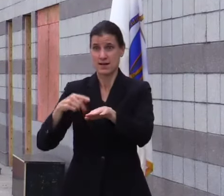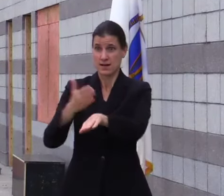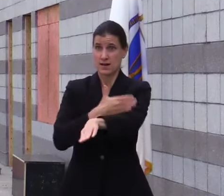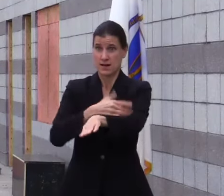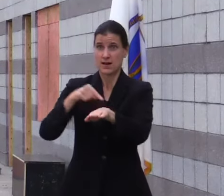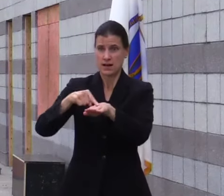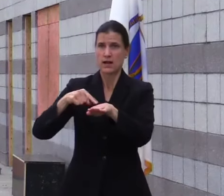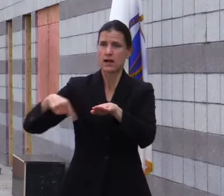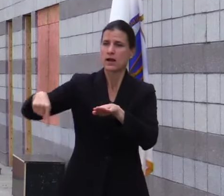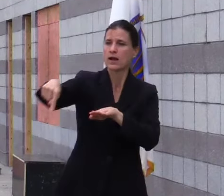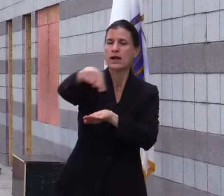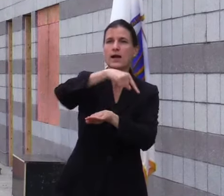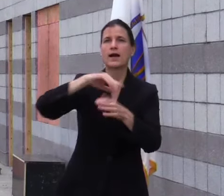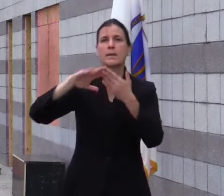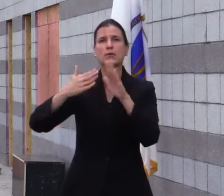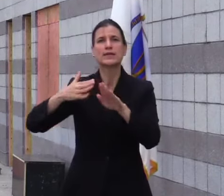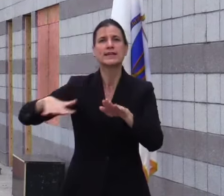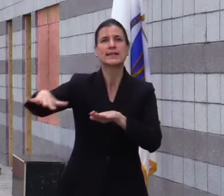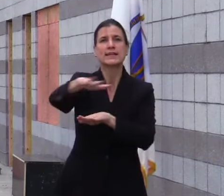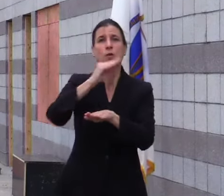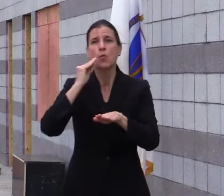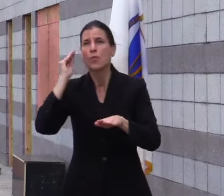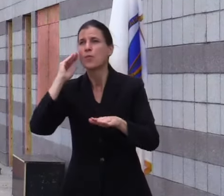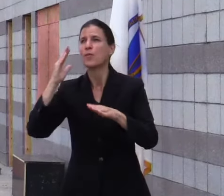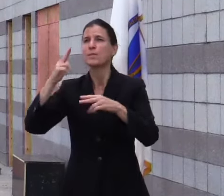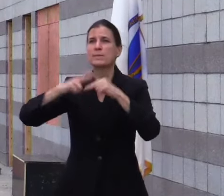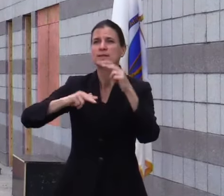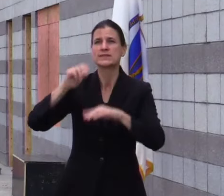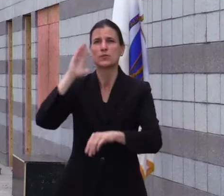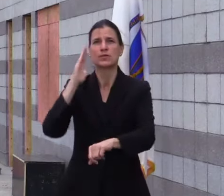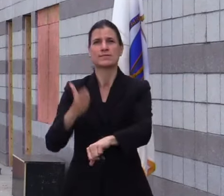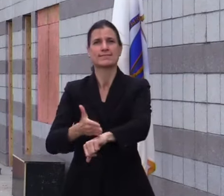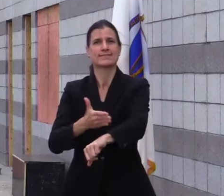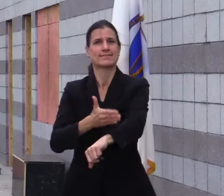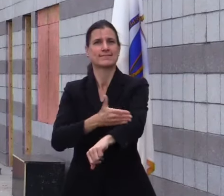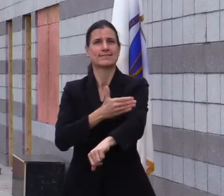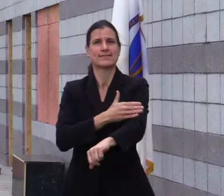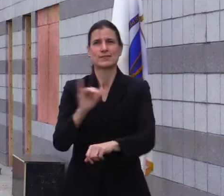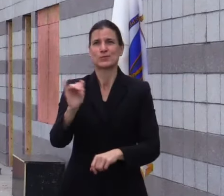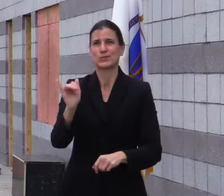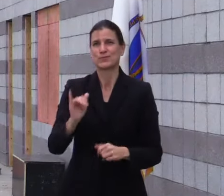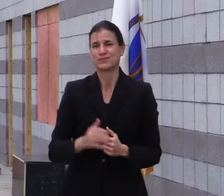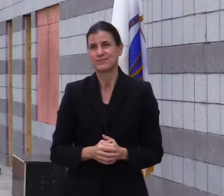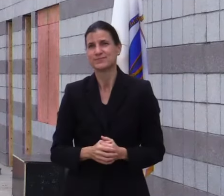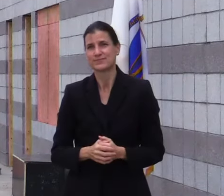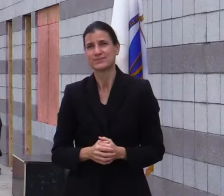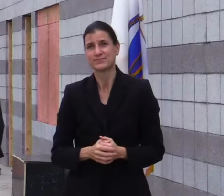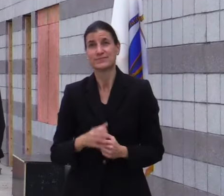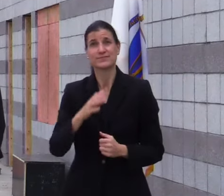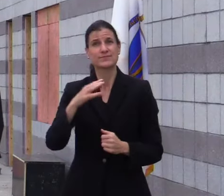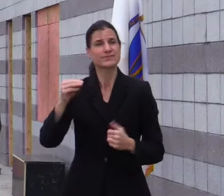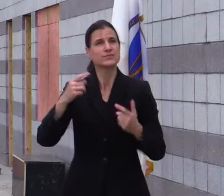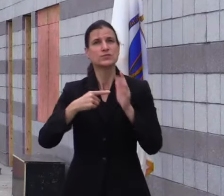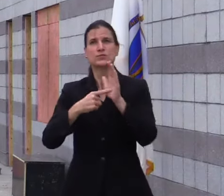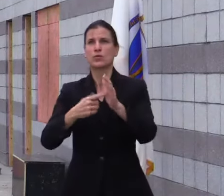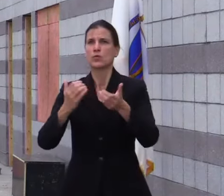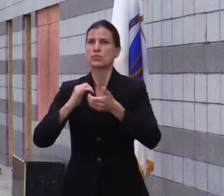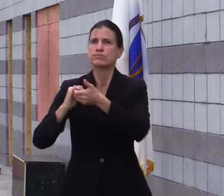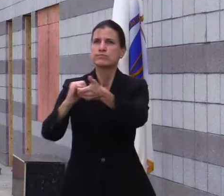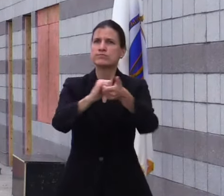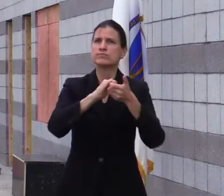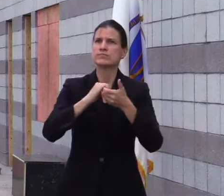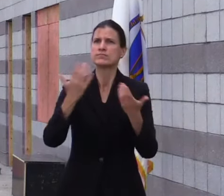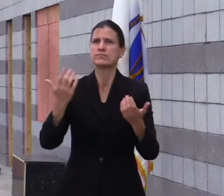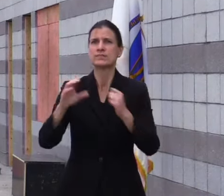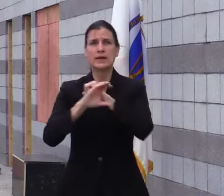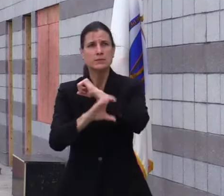I'm delighted that it's moving forward the way it has. It also represents a collaboration between local partners, the cities of Cambridge and